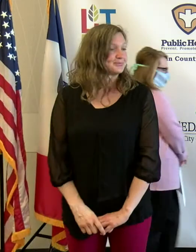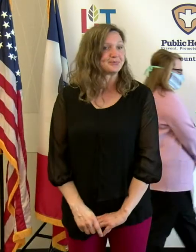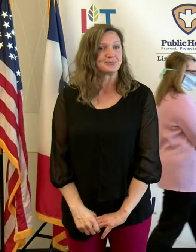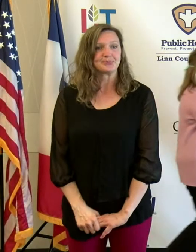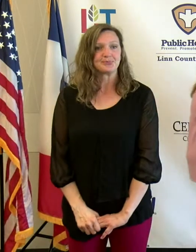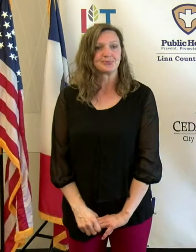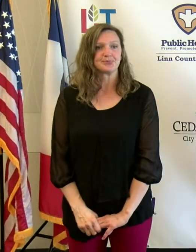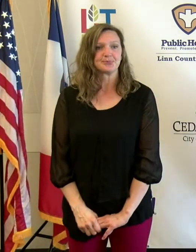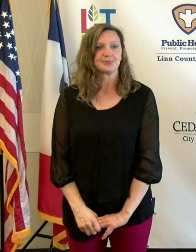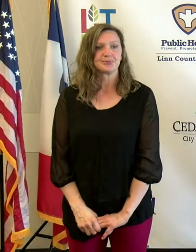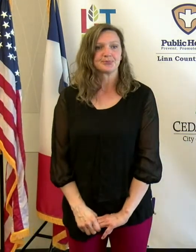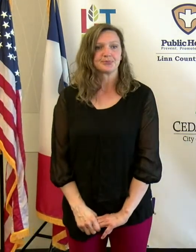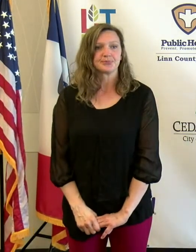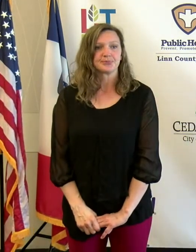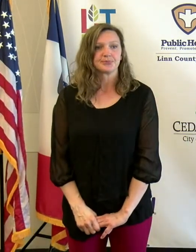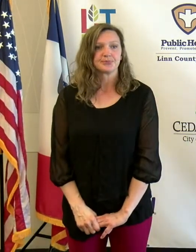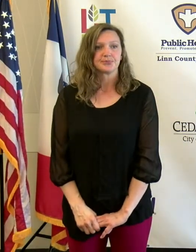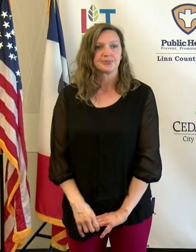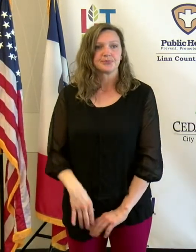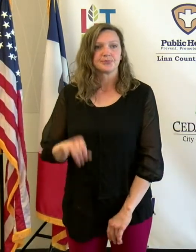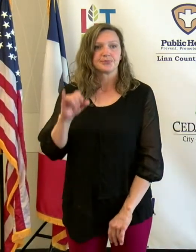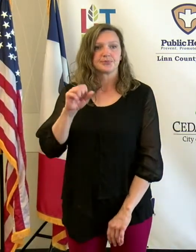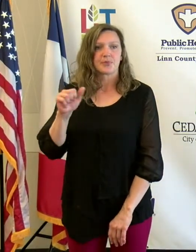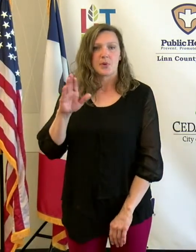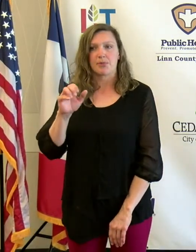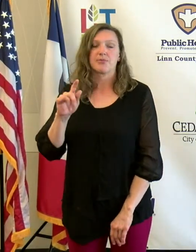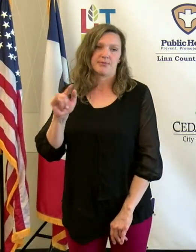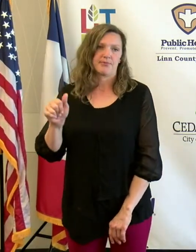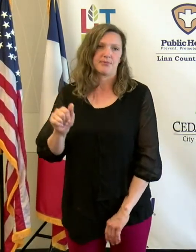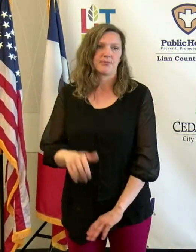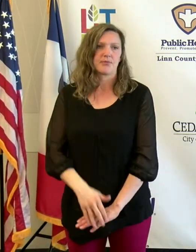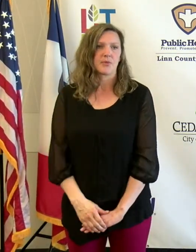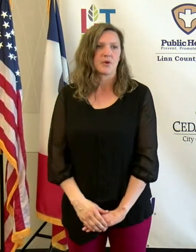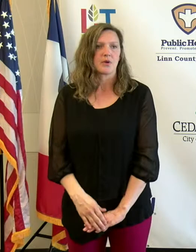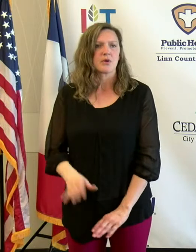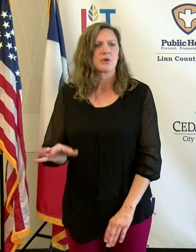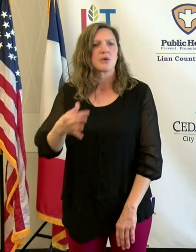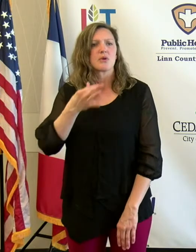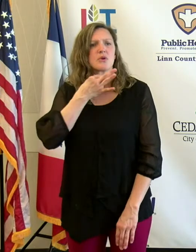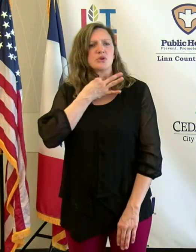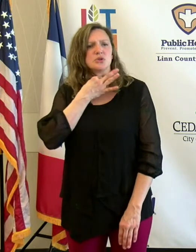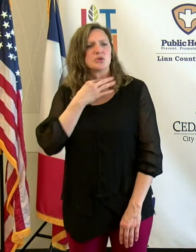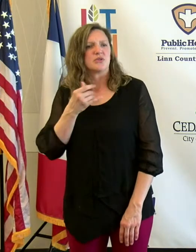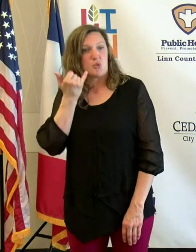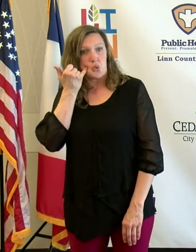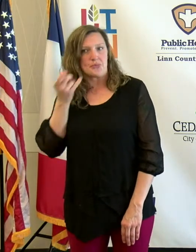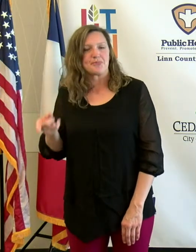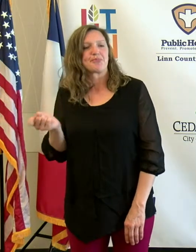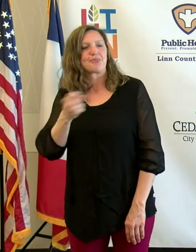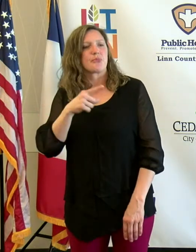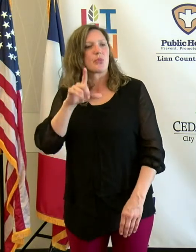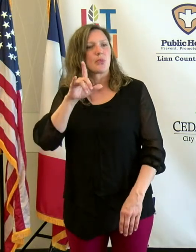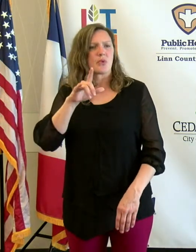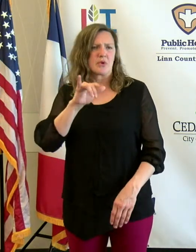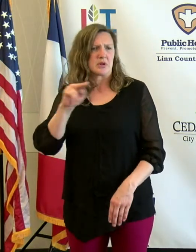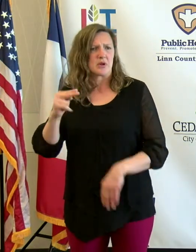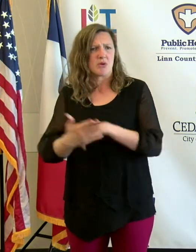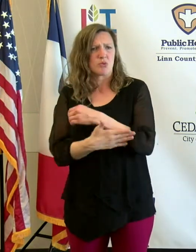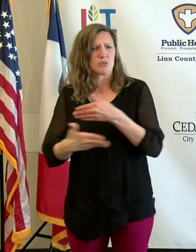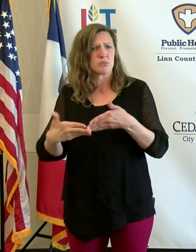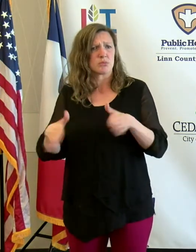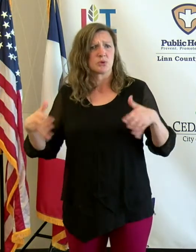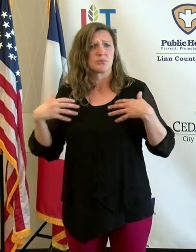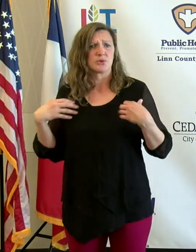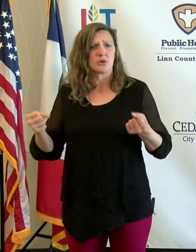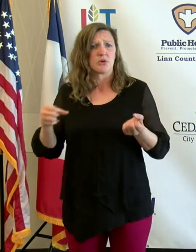Yes, my question is for Heather. I was wondering if Linn County Public Health has been tracking the race and ethnicity of residents